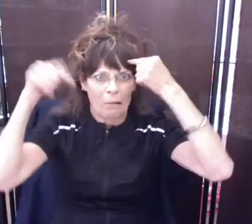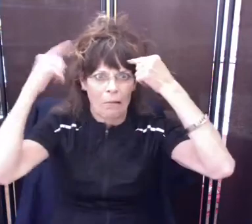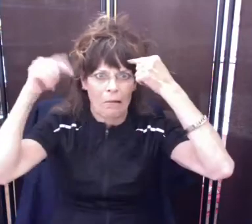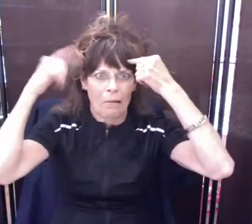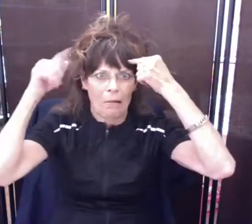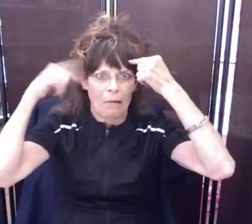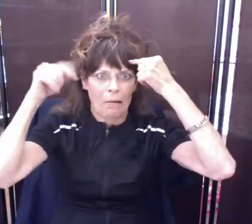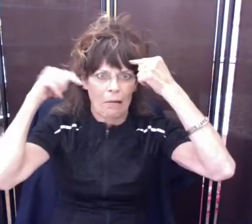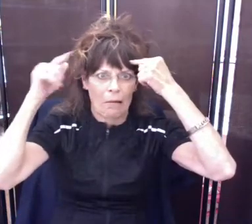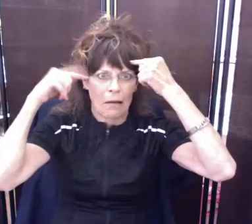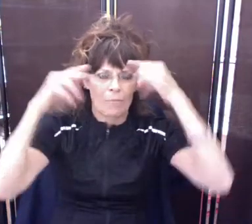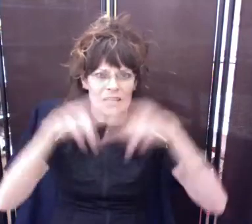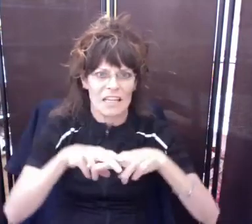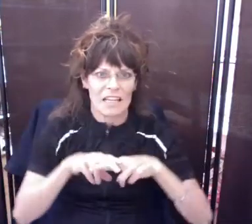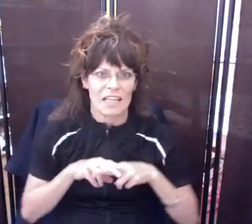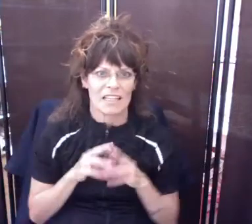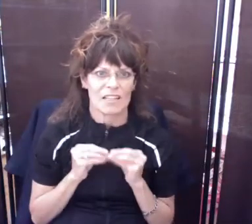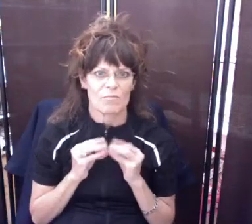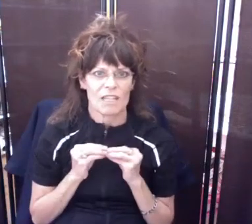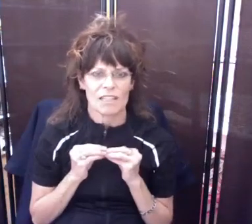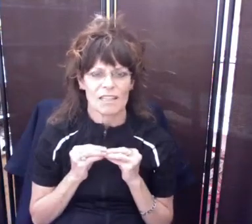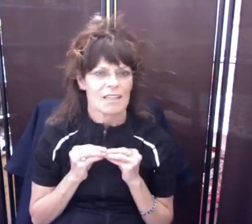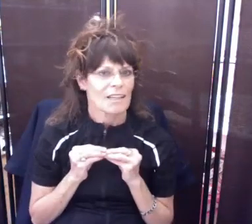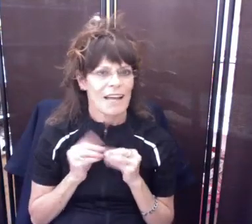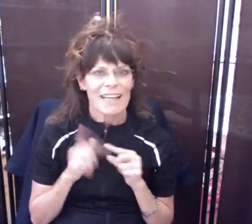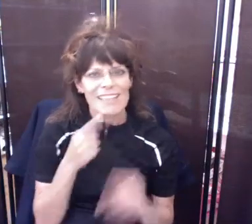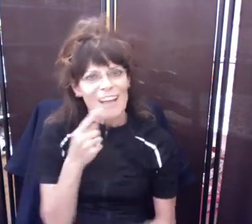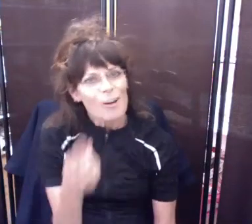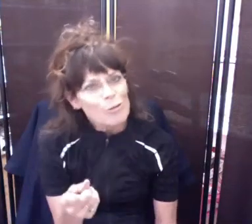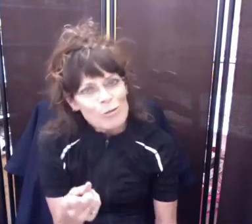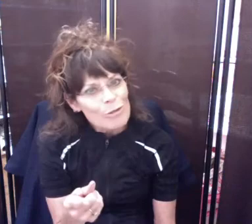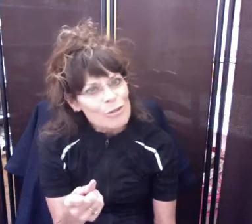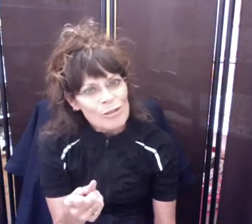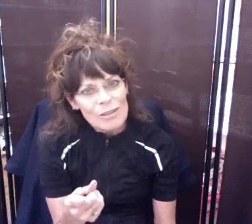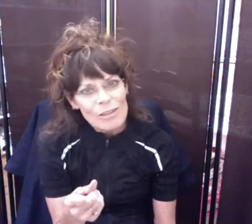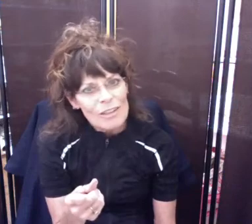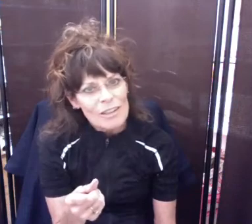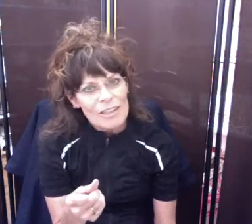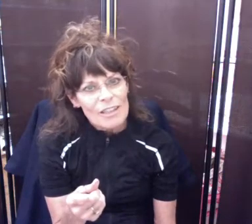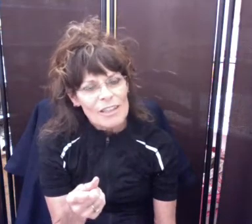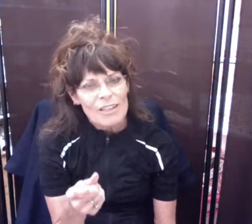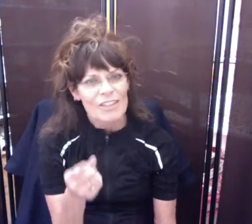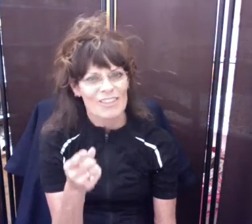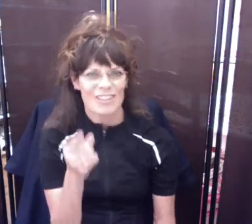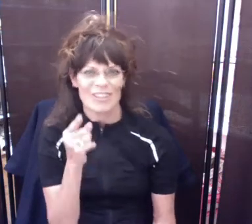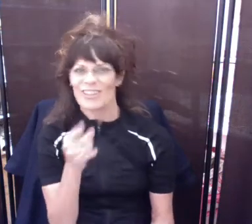these meetings. But I can't tell you that. You'd throw a net over me, so I'm sitting there